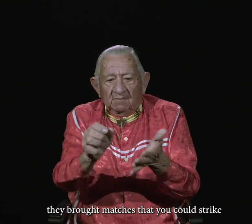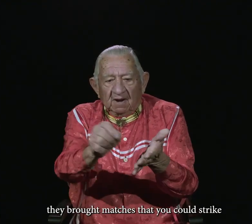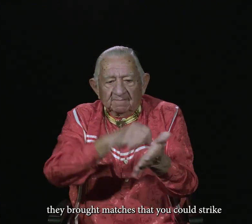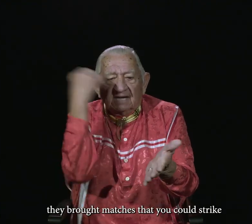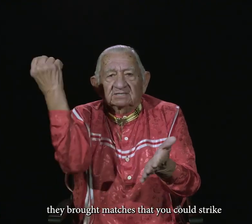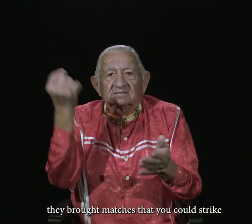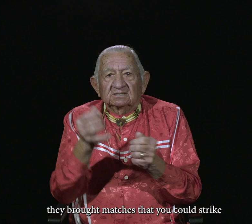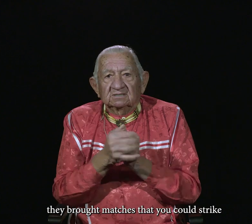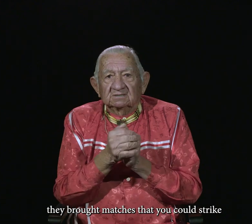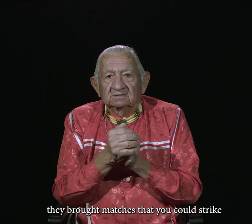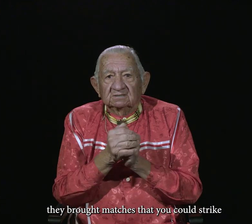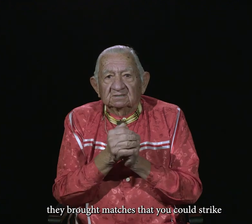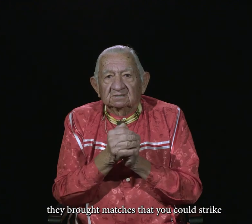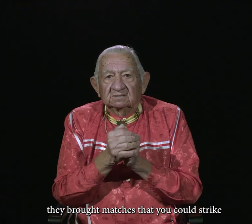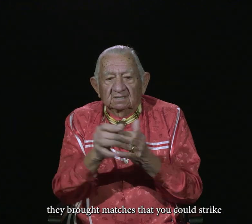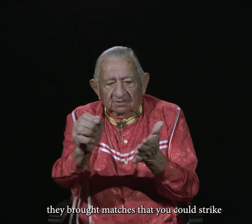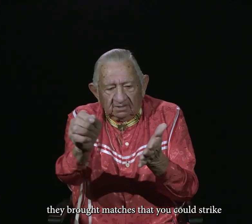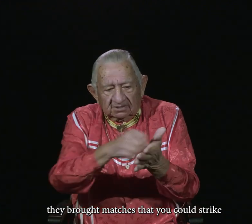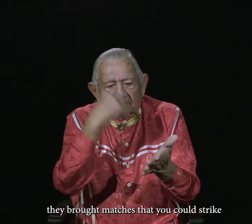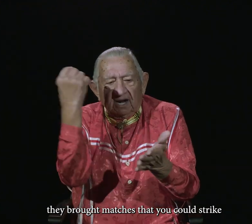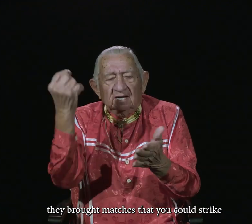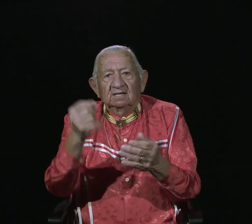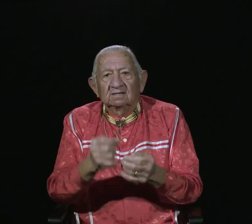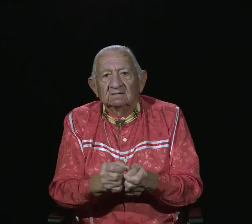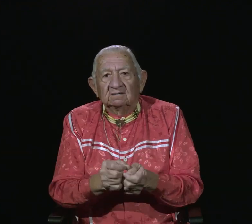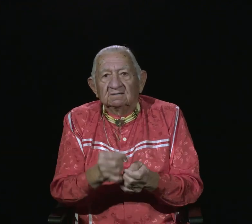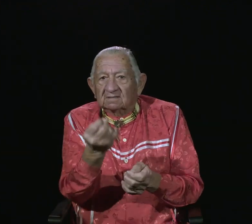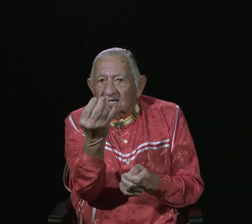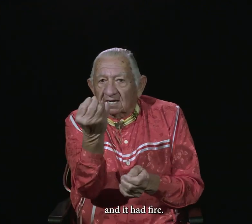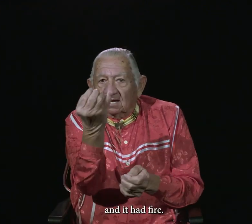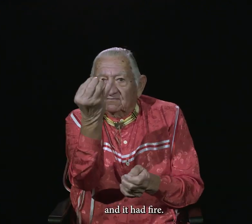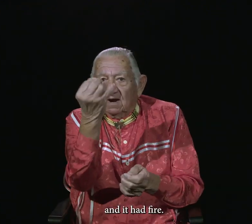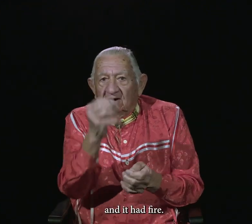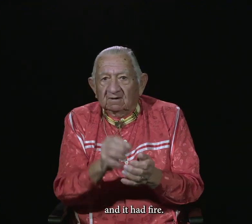brought matches that you could strike and it had fire.